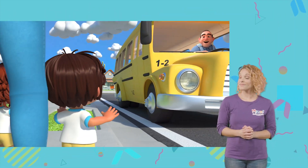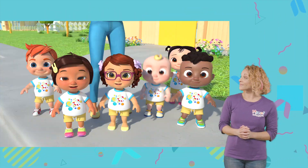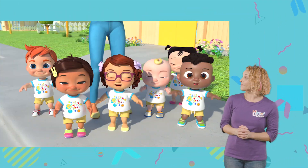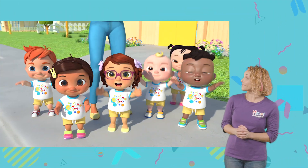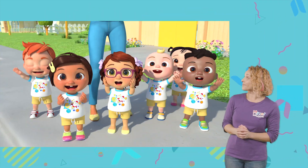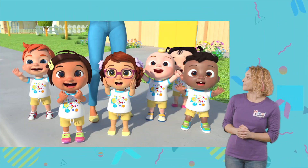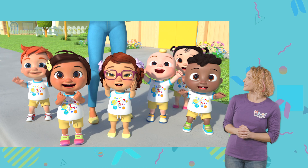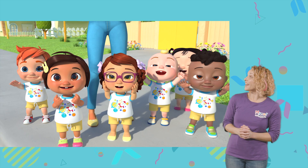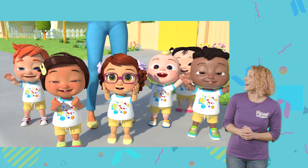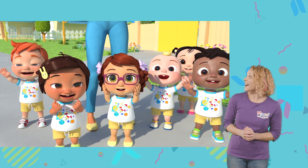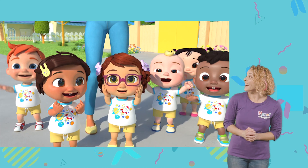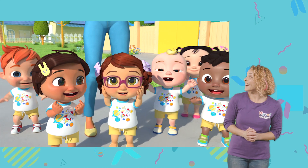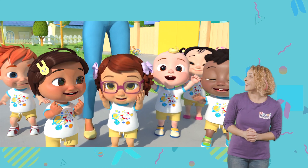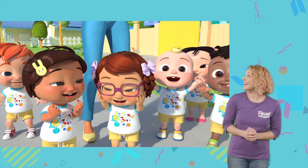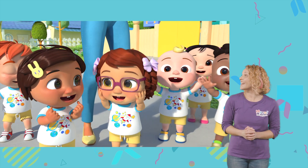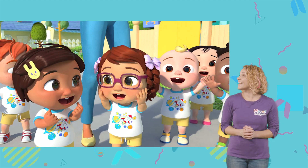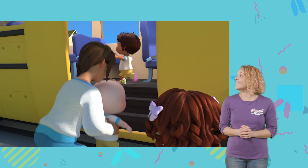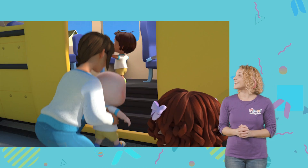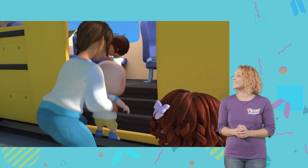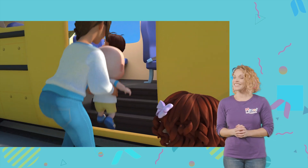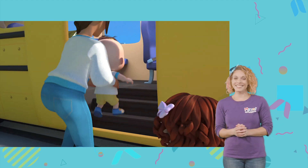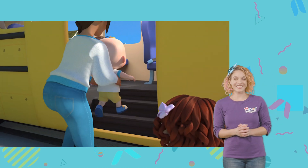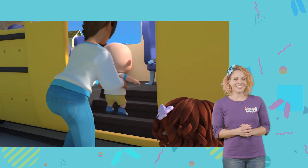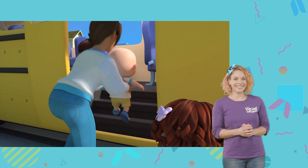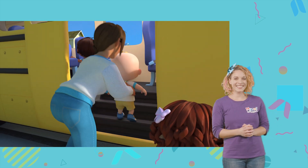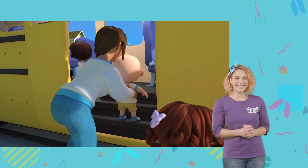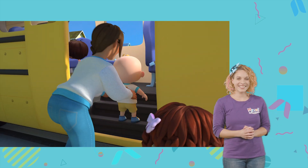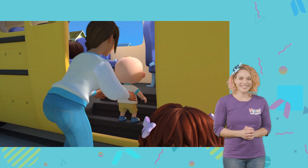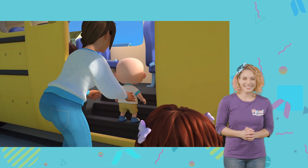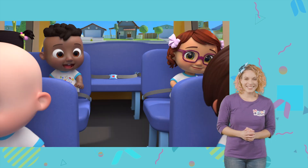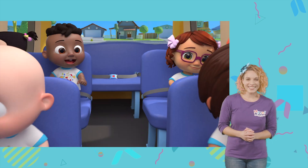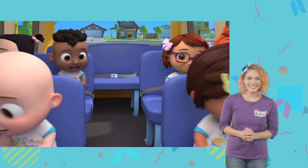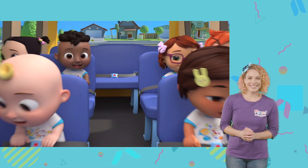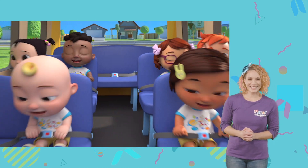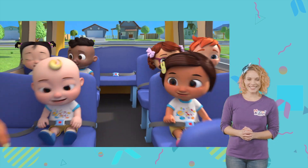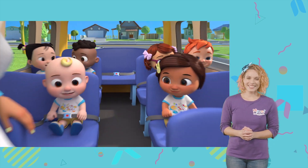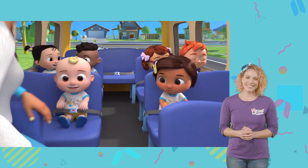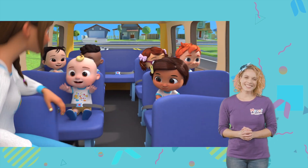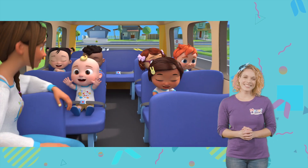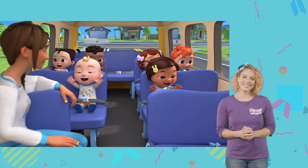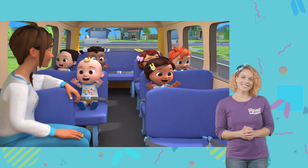Yeah!